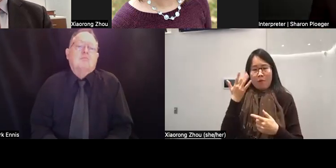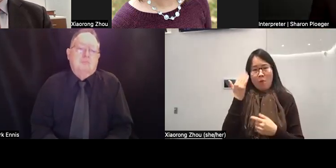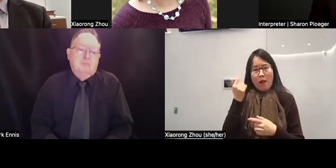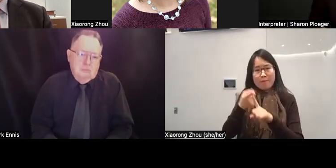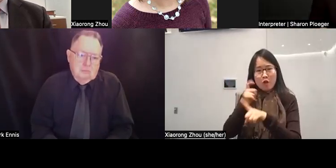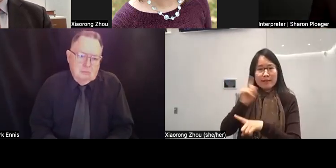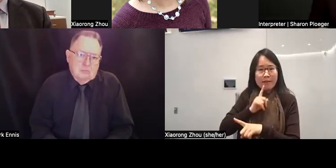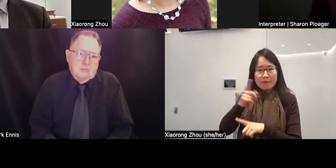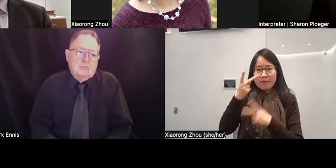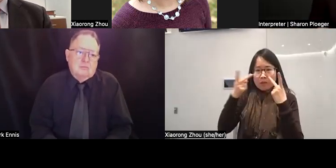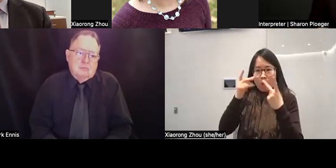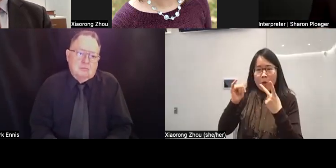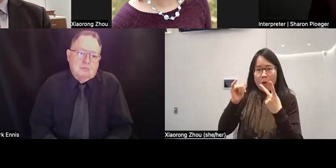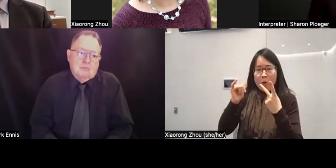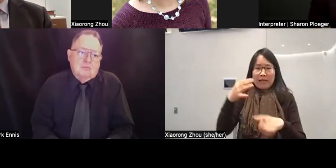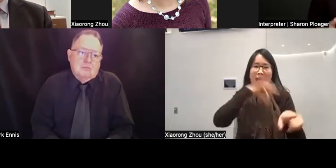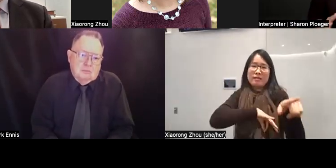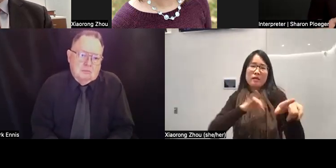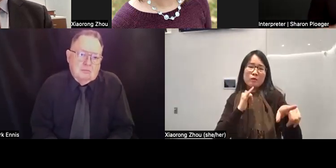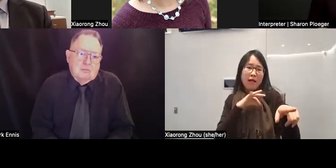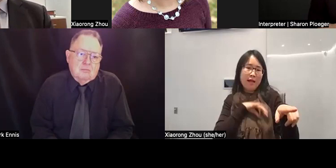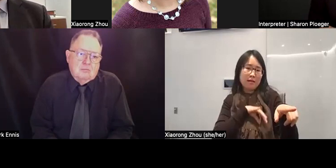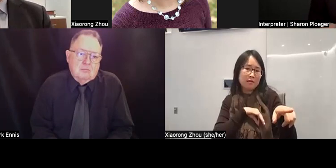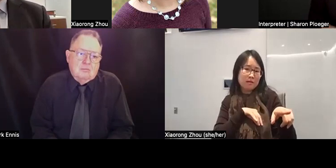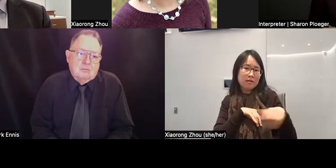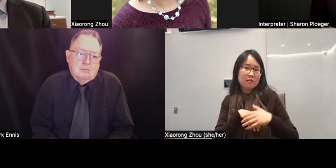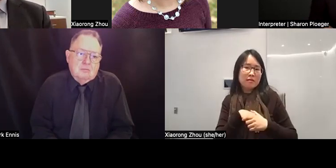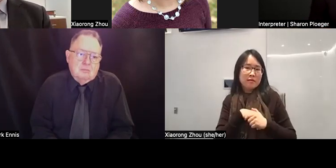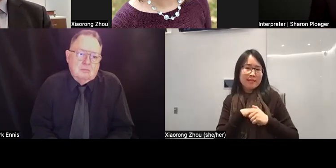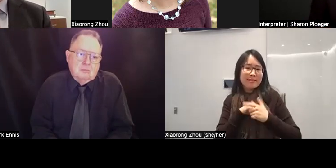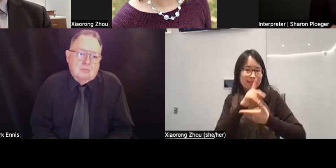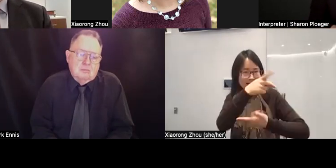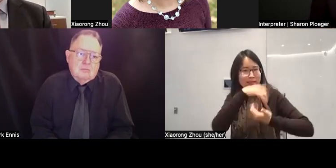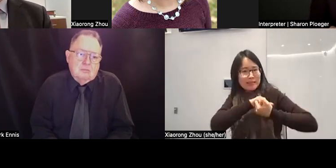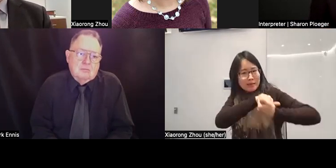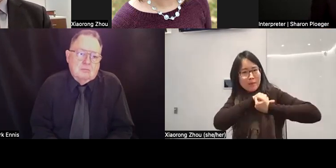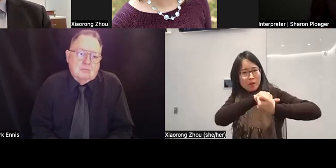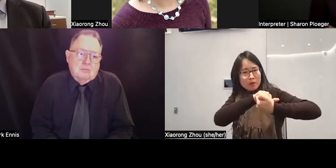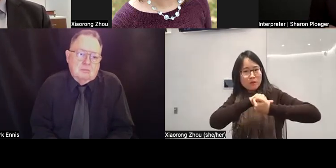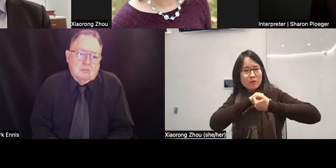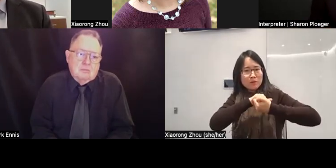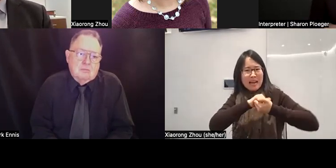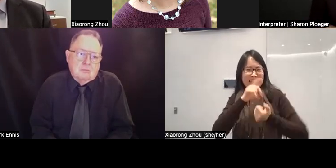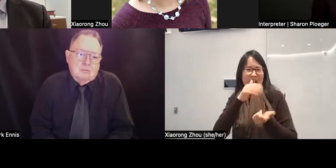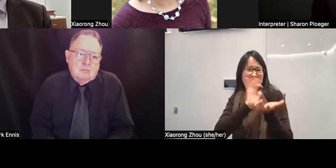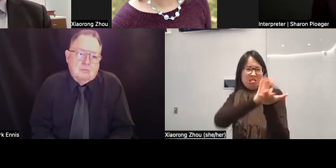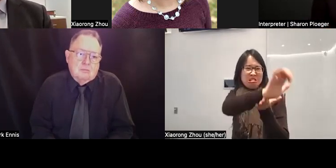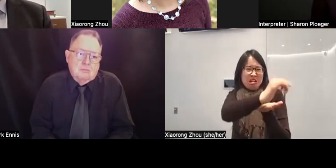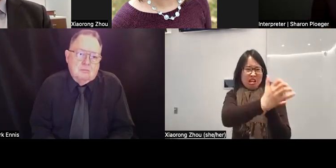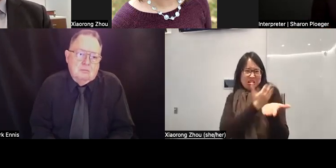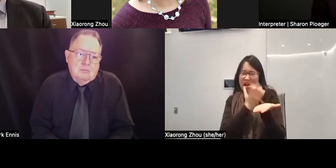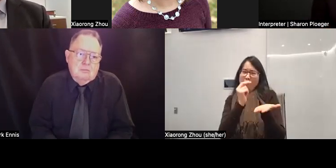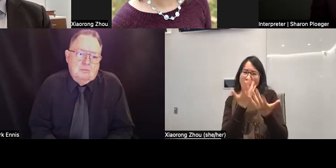hearing people are using that benefit as well. So looking at things through a deaf lens actually benefits everyone. So working